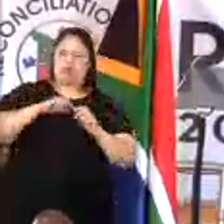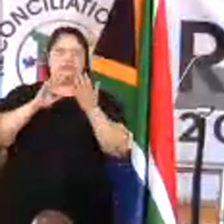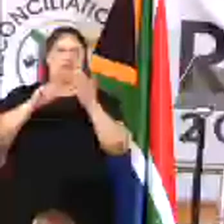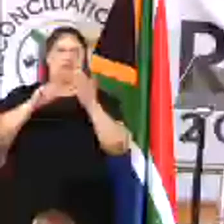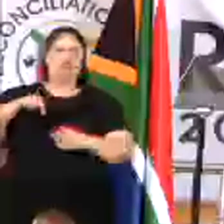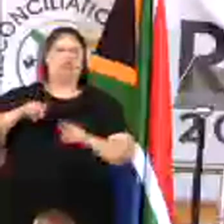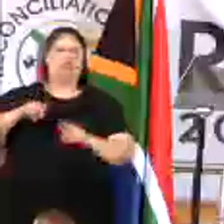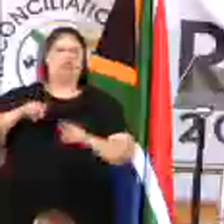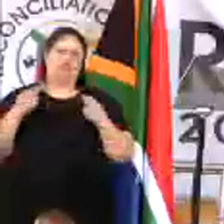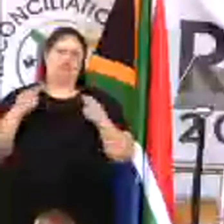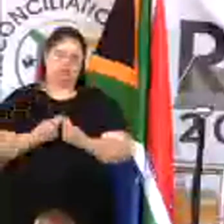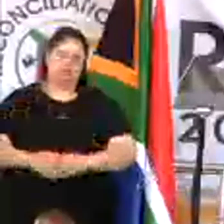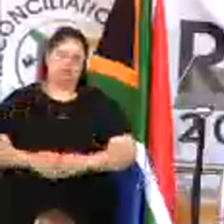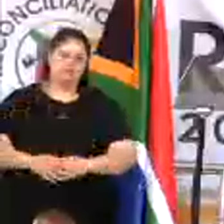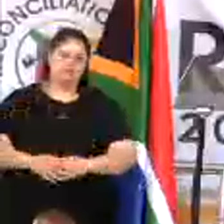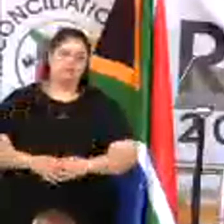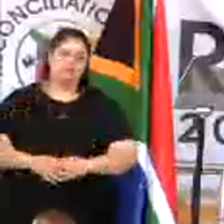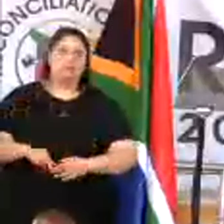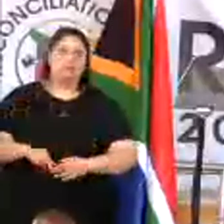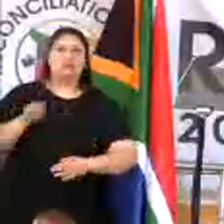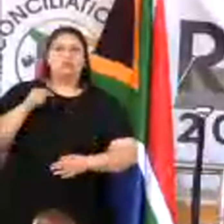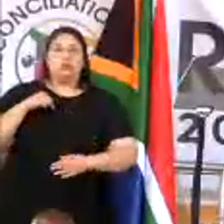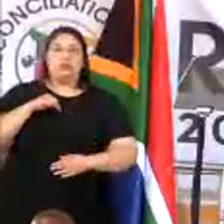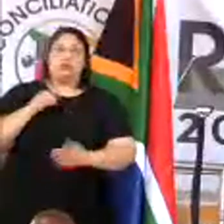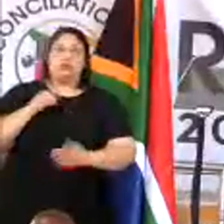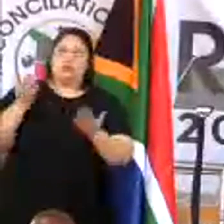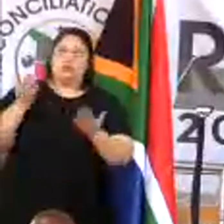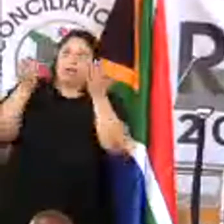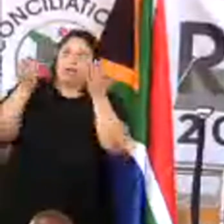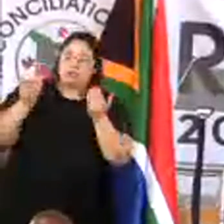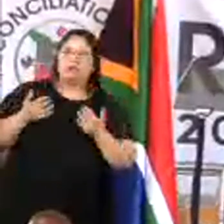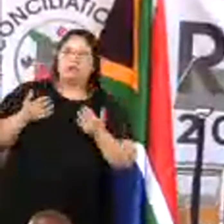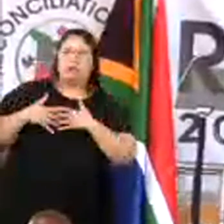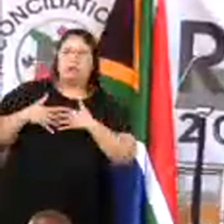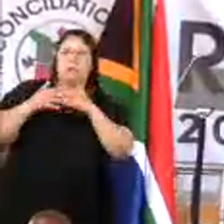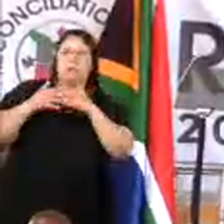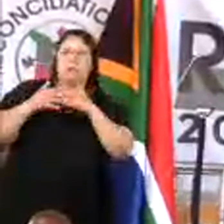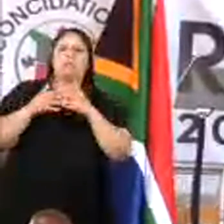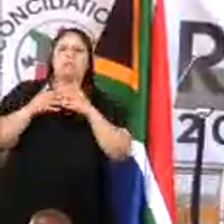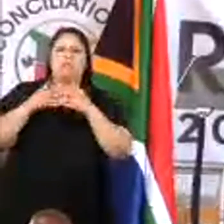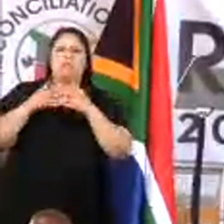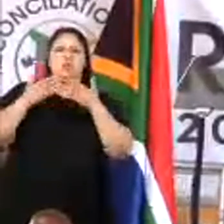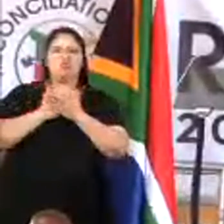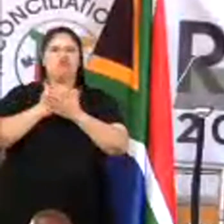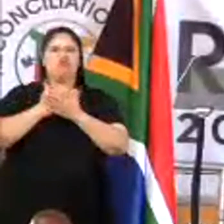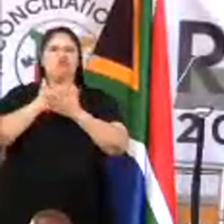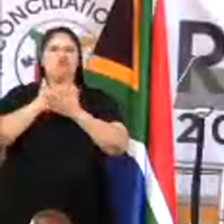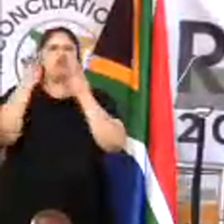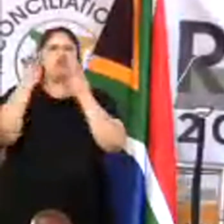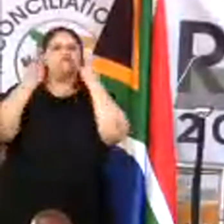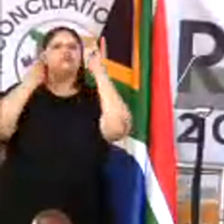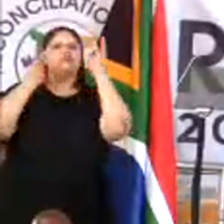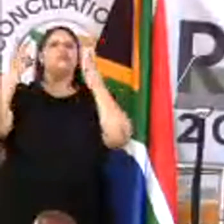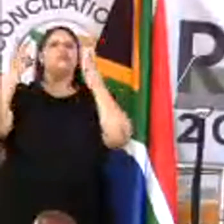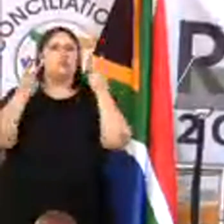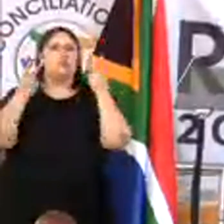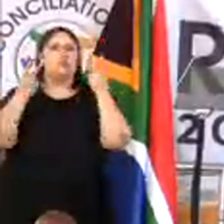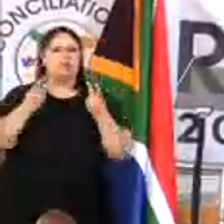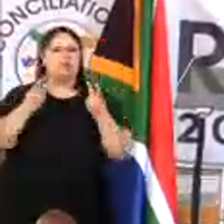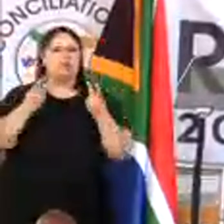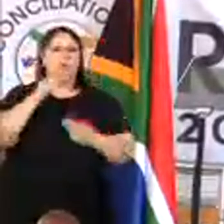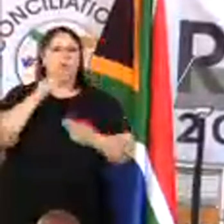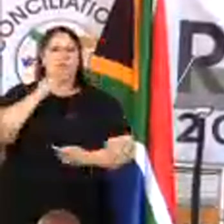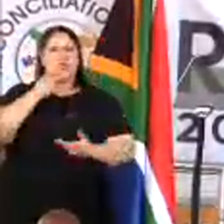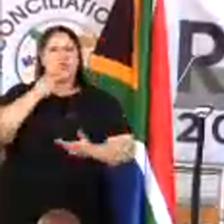nation. It is expected to develop a shared vision of what it means to